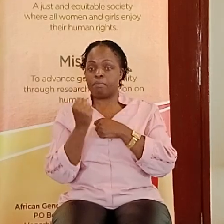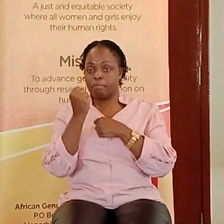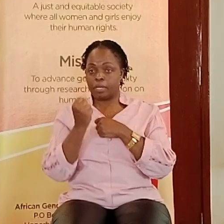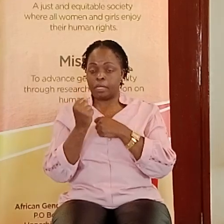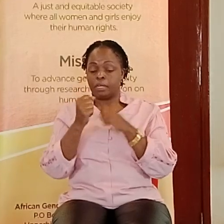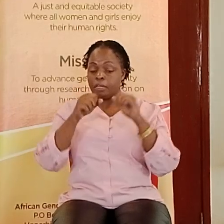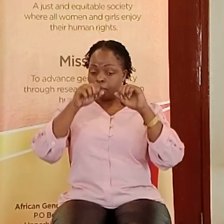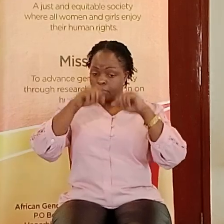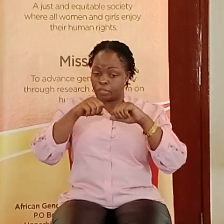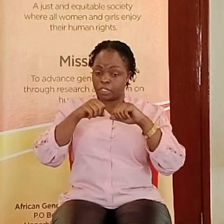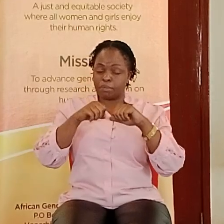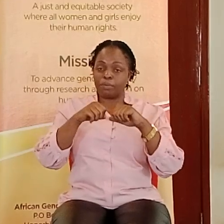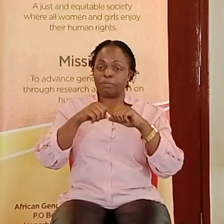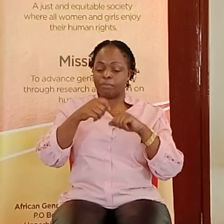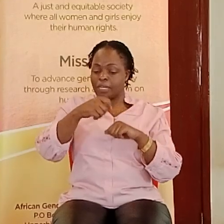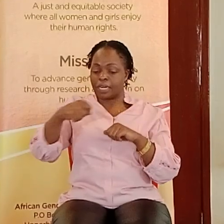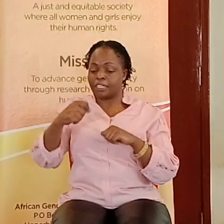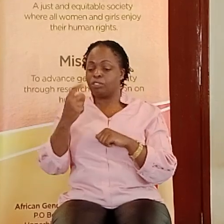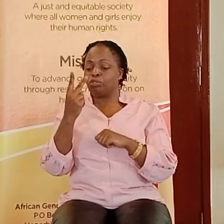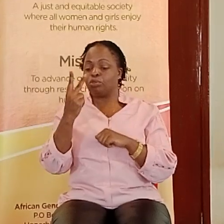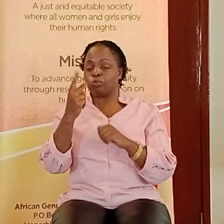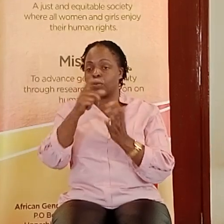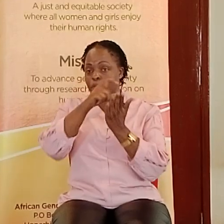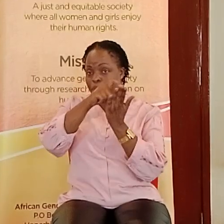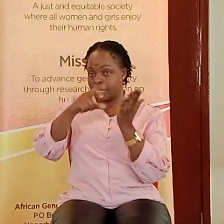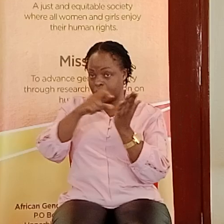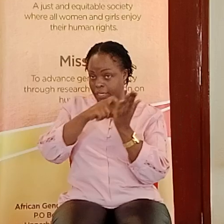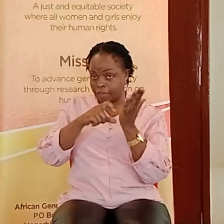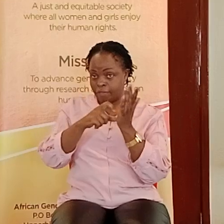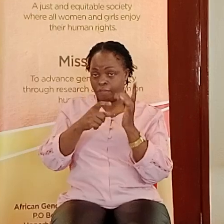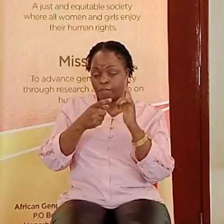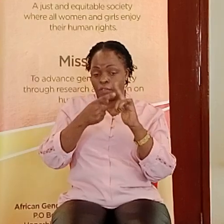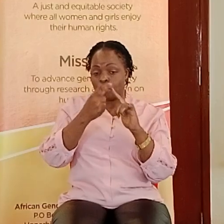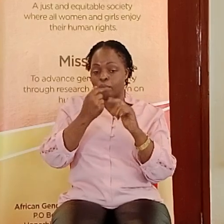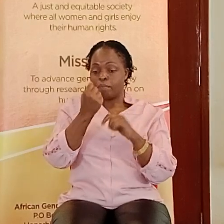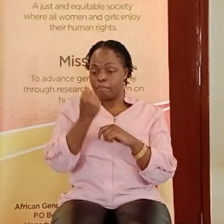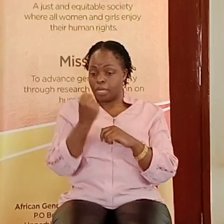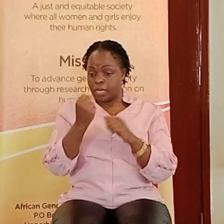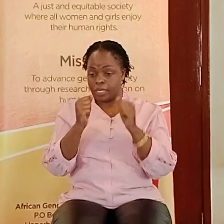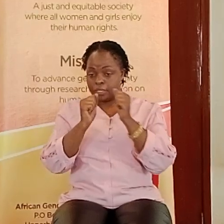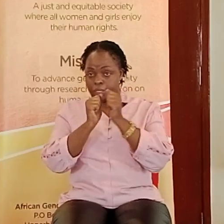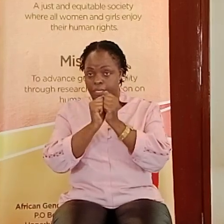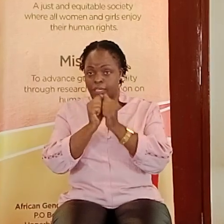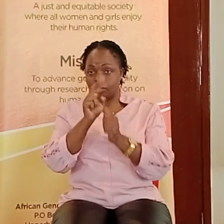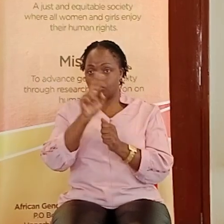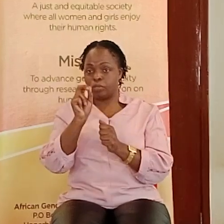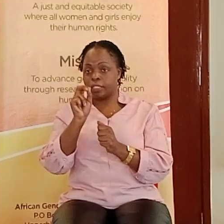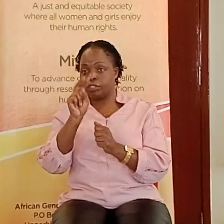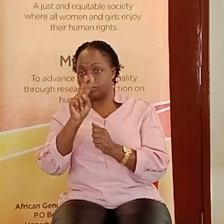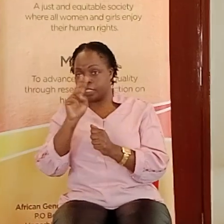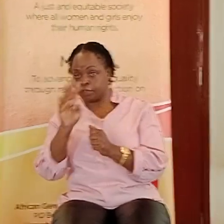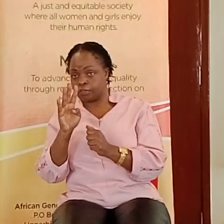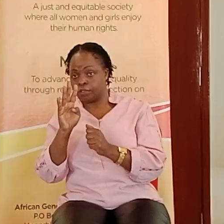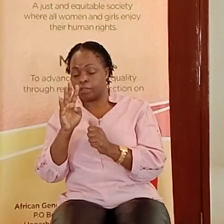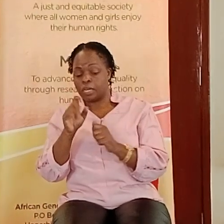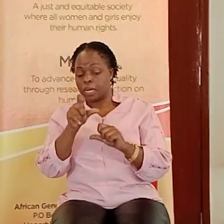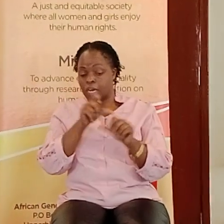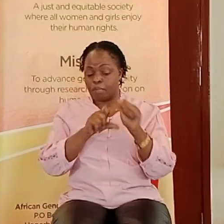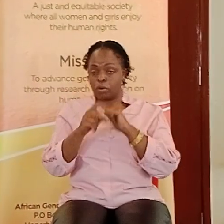two paragraphs. As of May 10, 2024, an estimated 267 people had